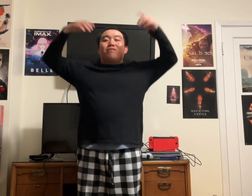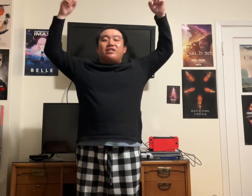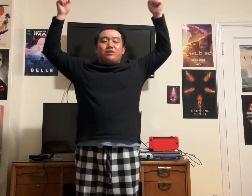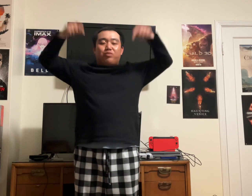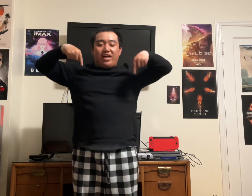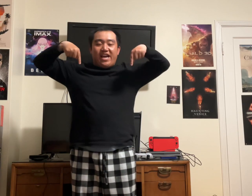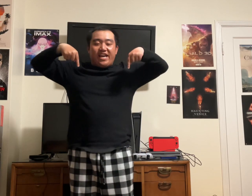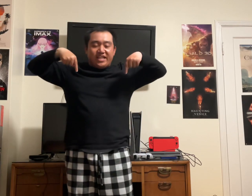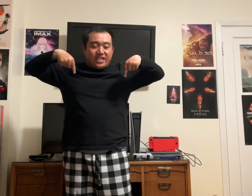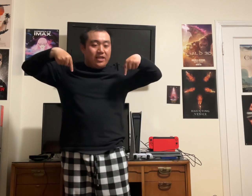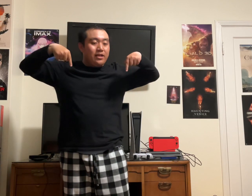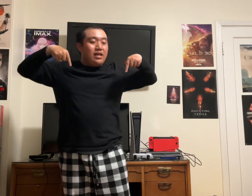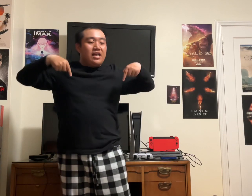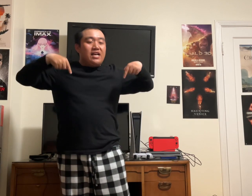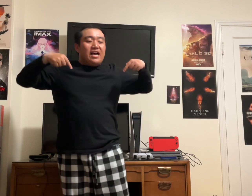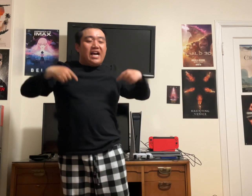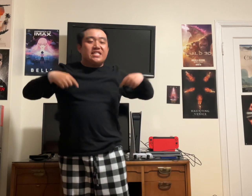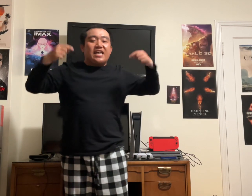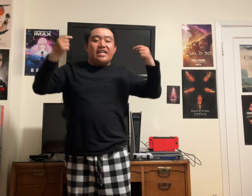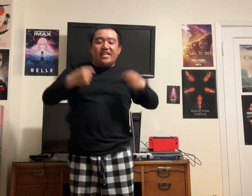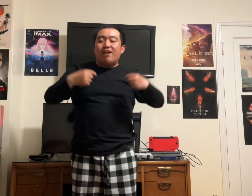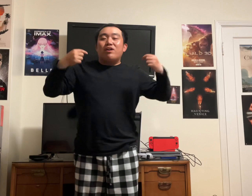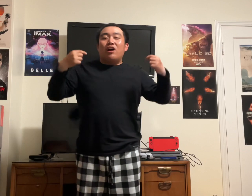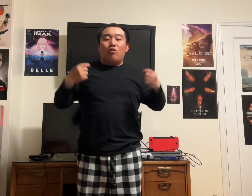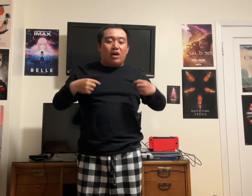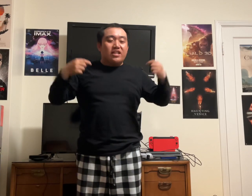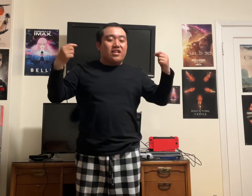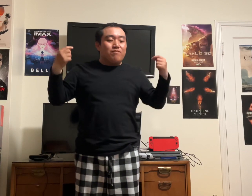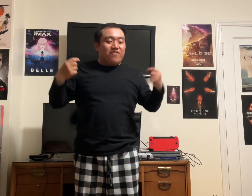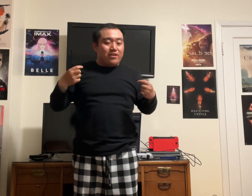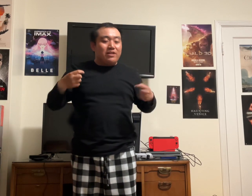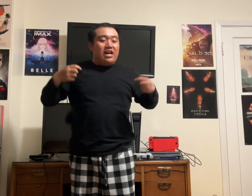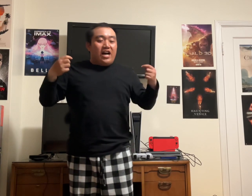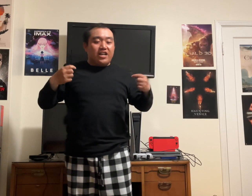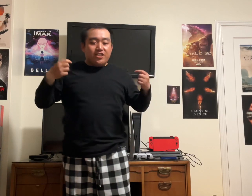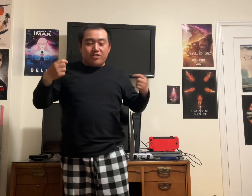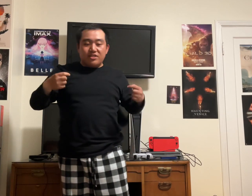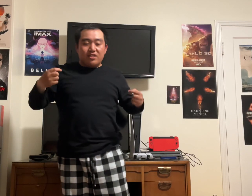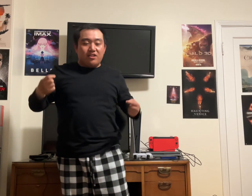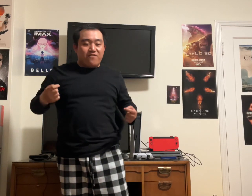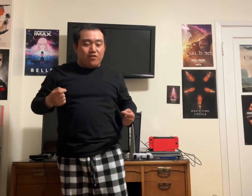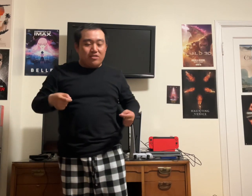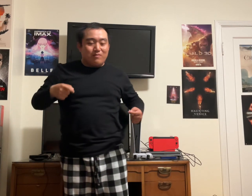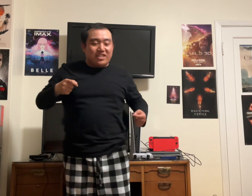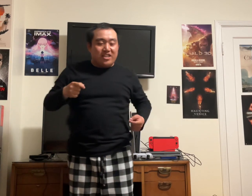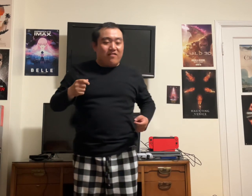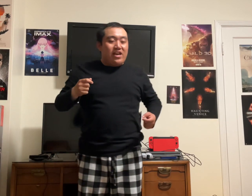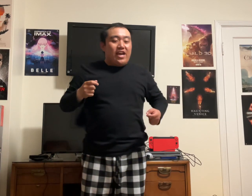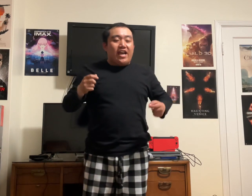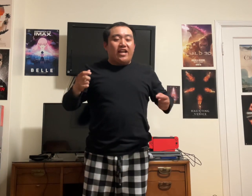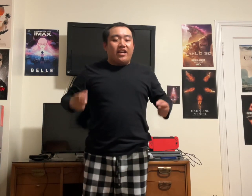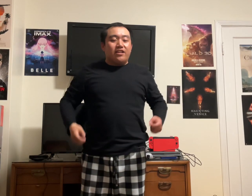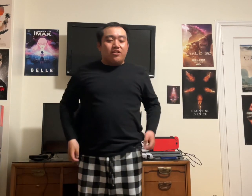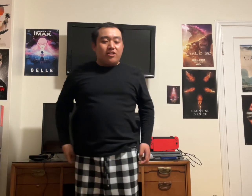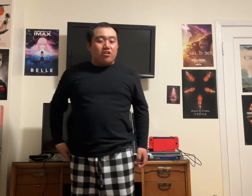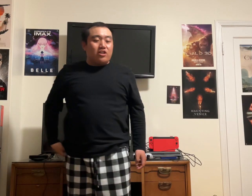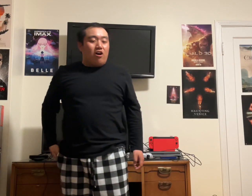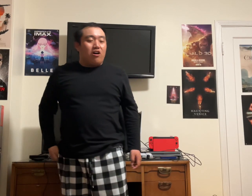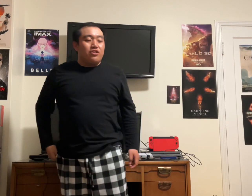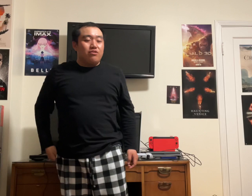this place. I say, yep, what a comfort. I could use a little fool as myself. And I could all use